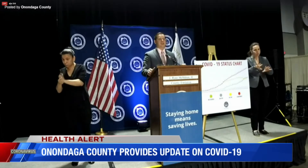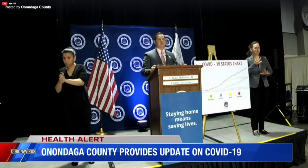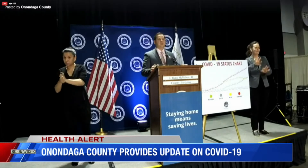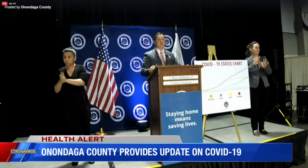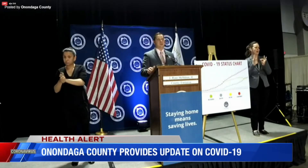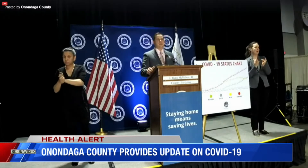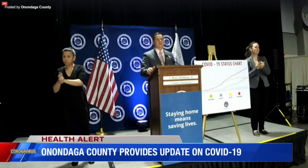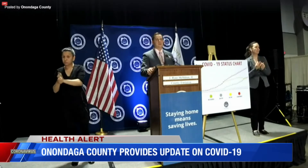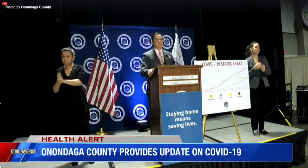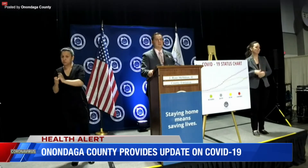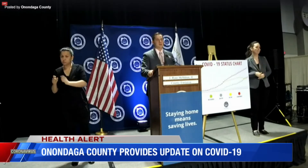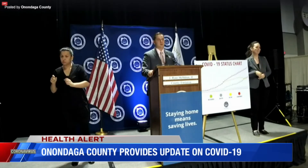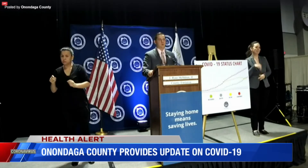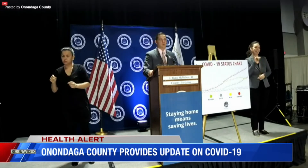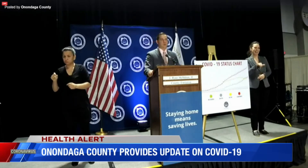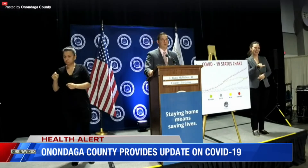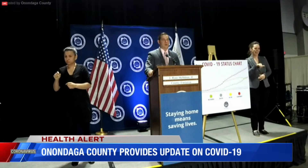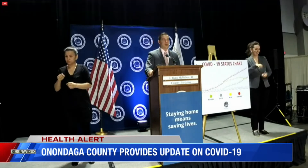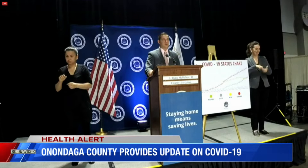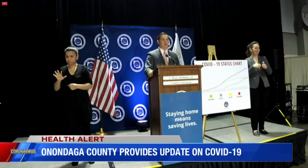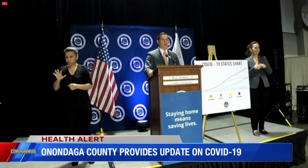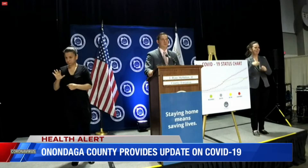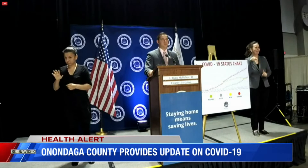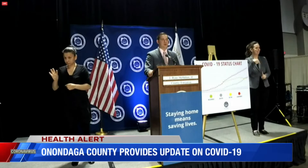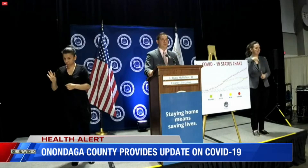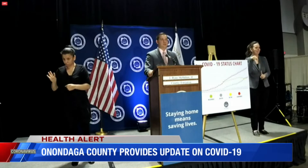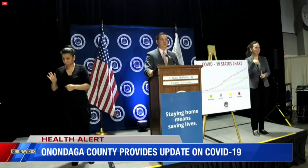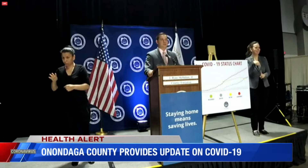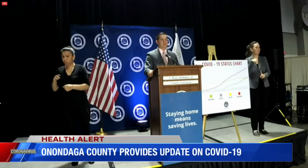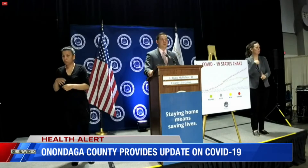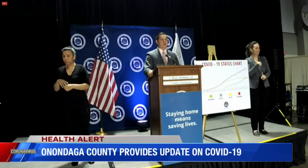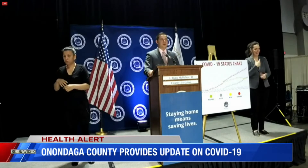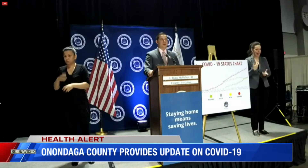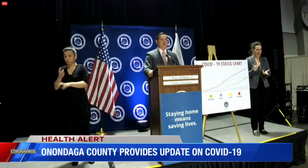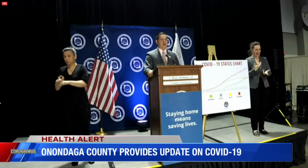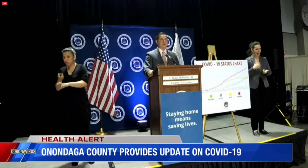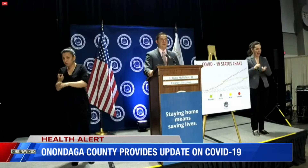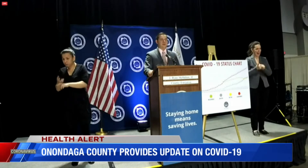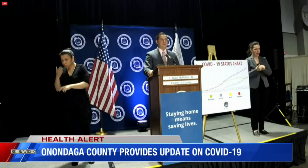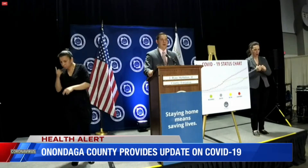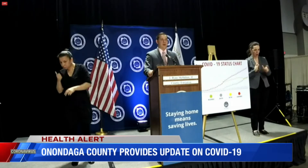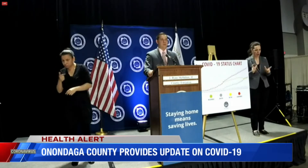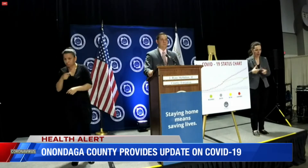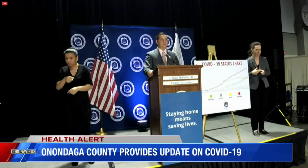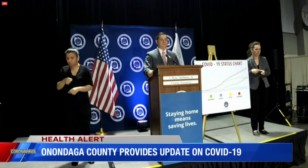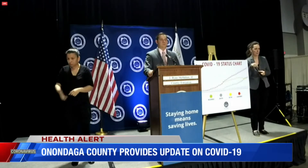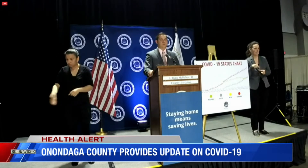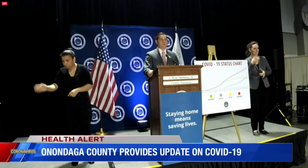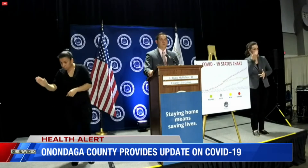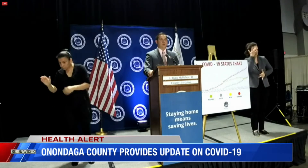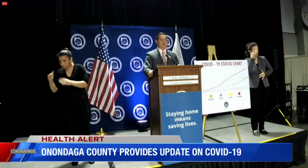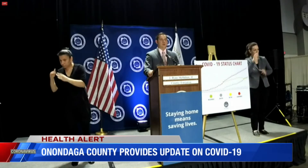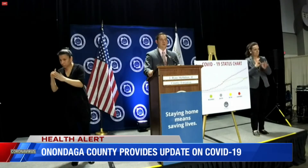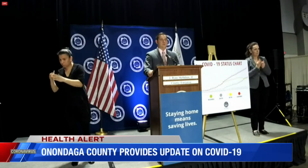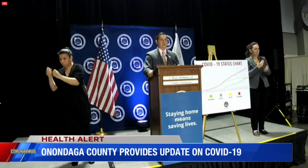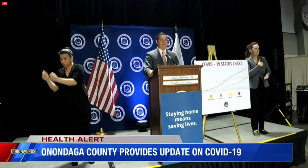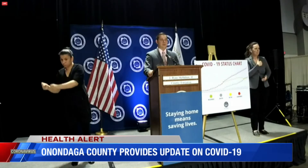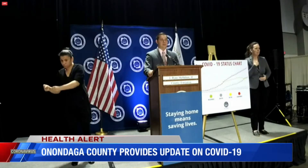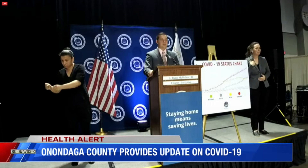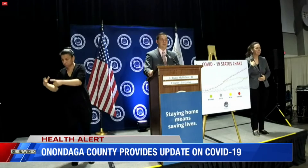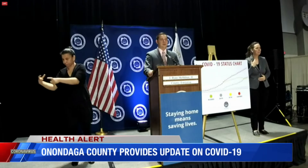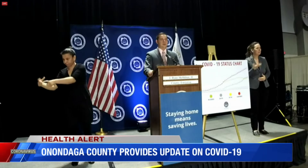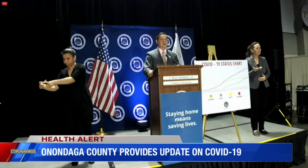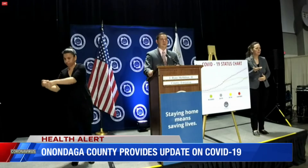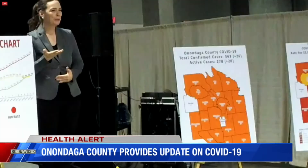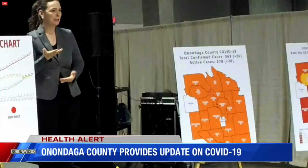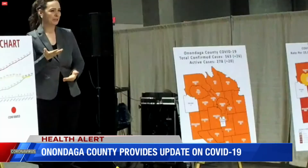the challenge with this, is when we look at our strategy to identify by